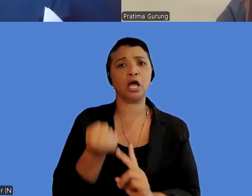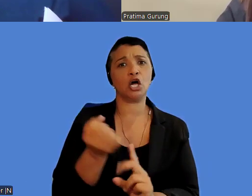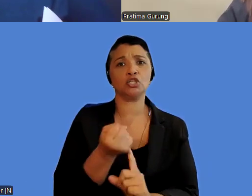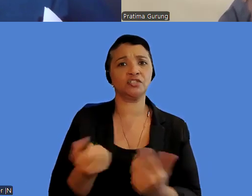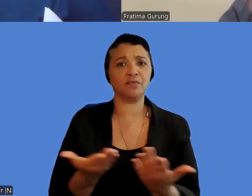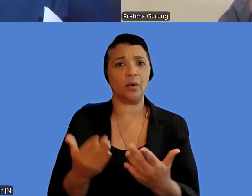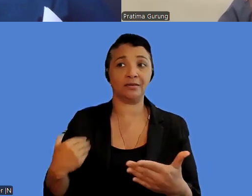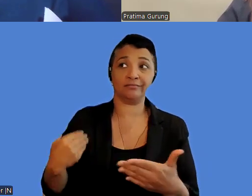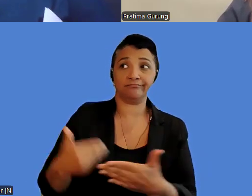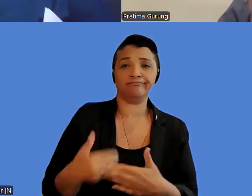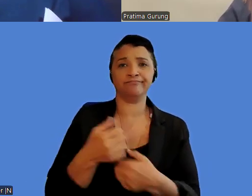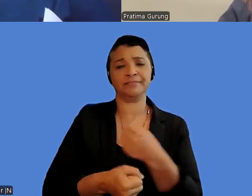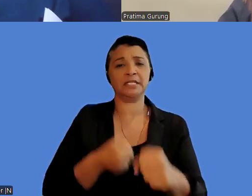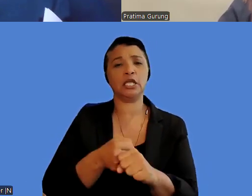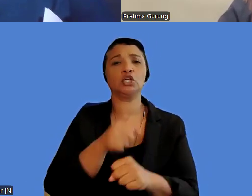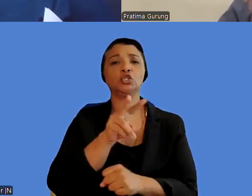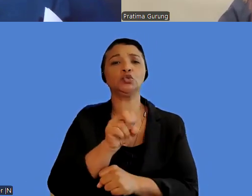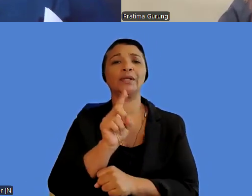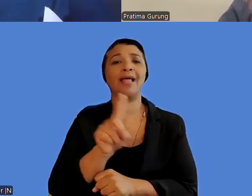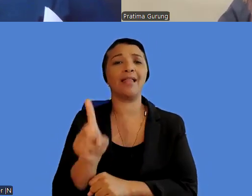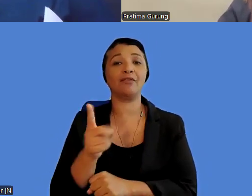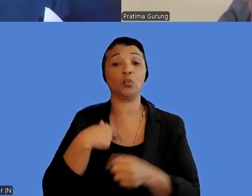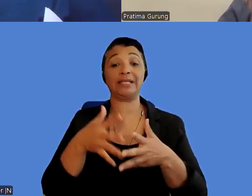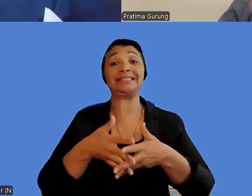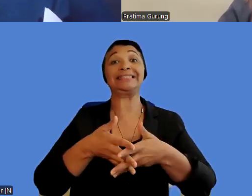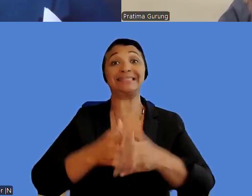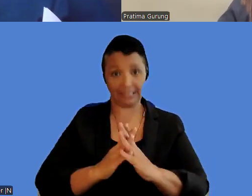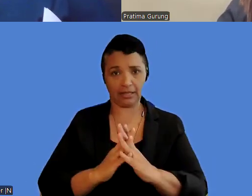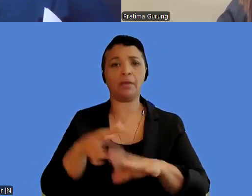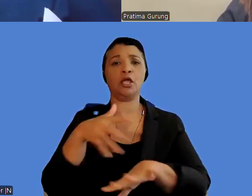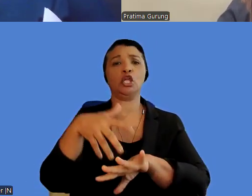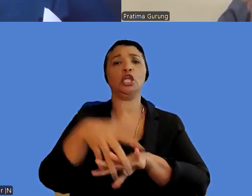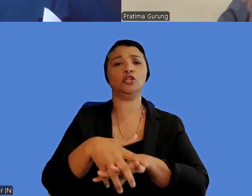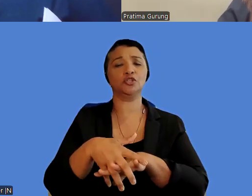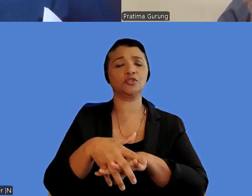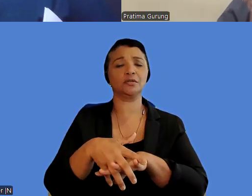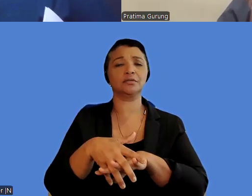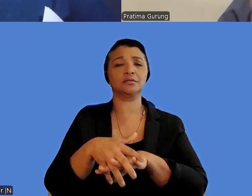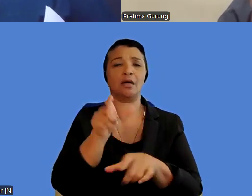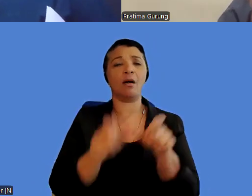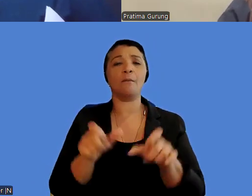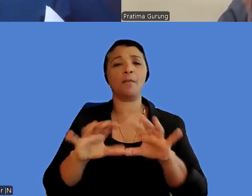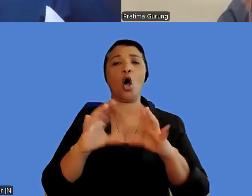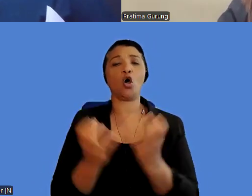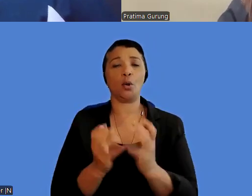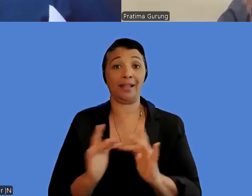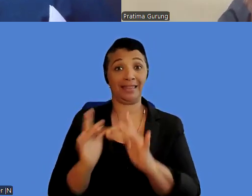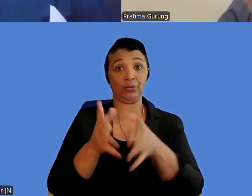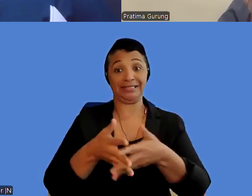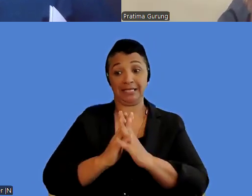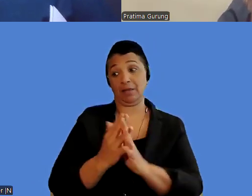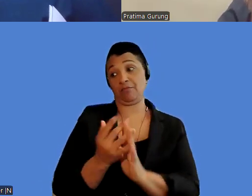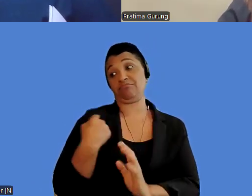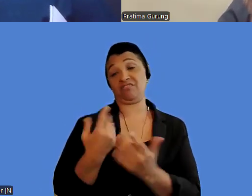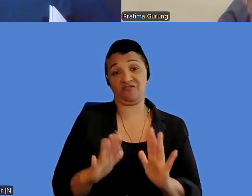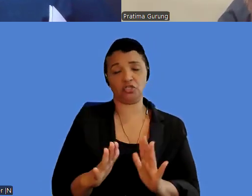since 2011, since the formation of the Indigenous Persons with Disabilities Global Network. And it is also time